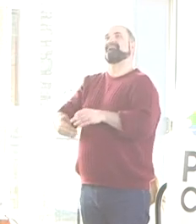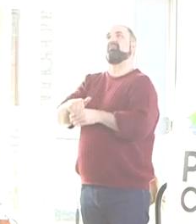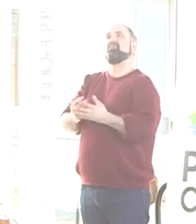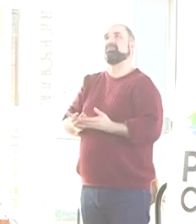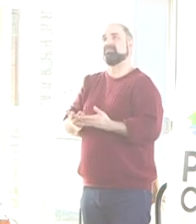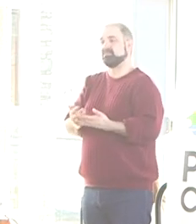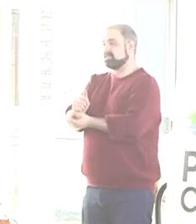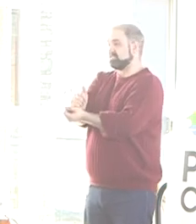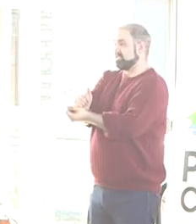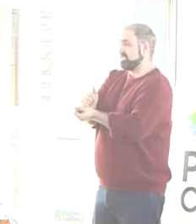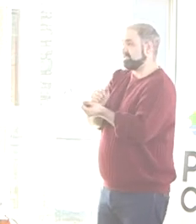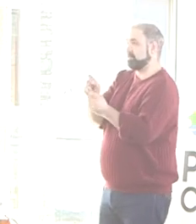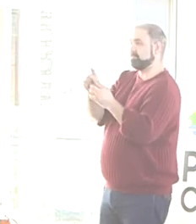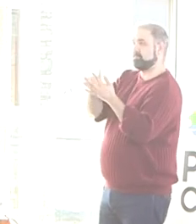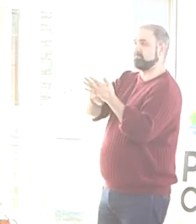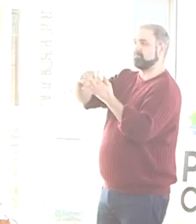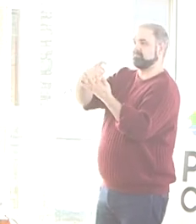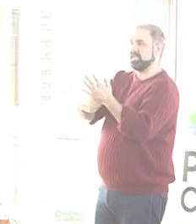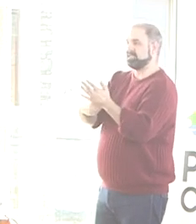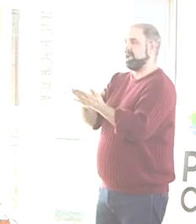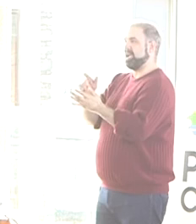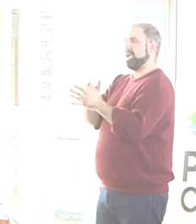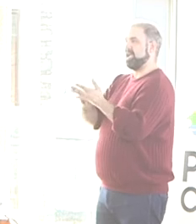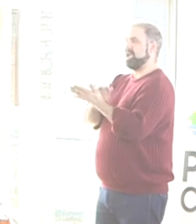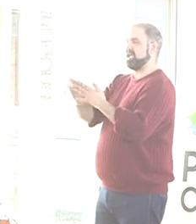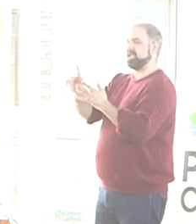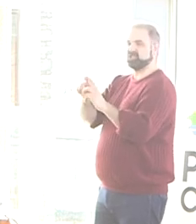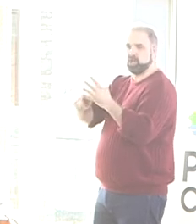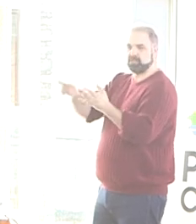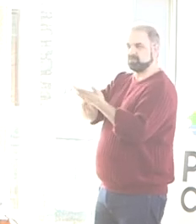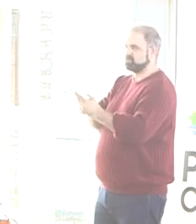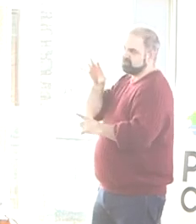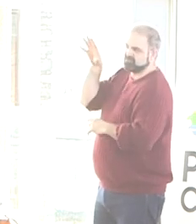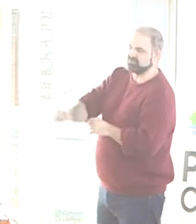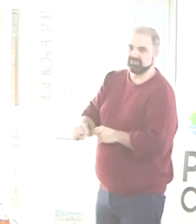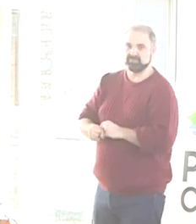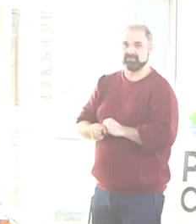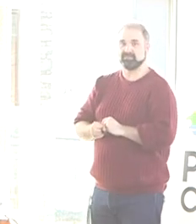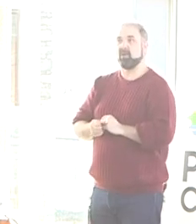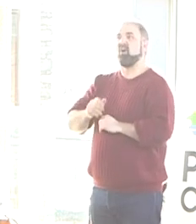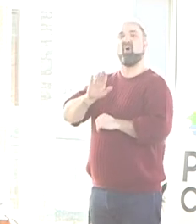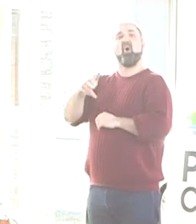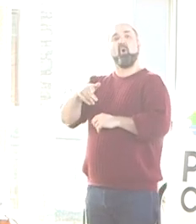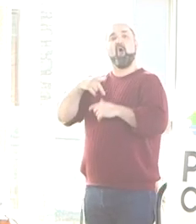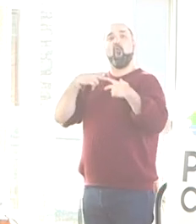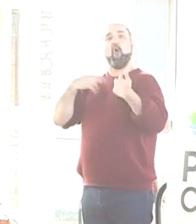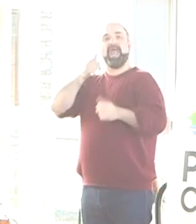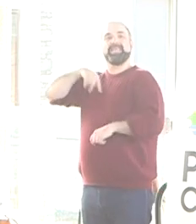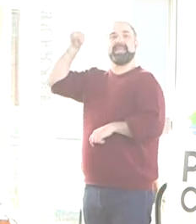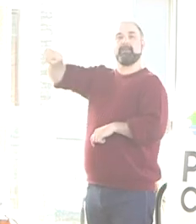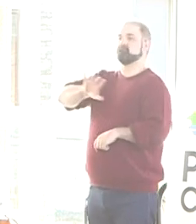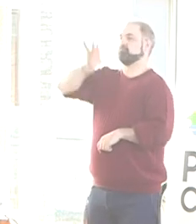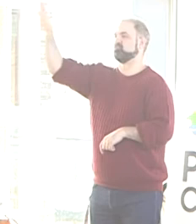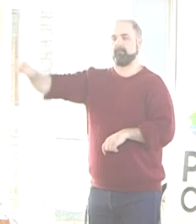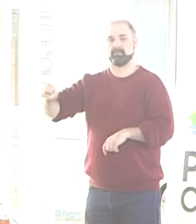Peter Ashman. And they hijacked Peter Ashman. I should say we hijacked Peter Ashman. I was one of them. There's a lawyer we need. Go and get him. And, you know,